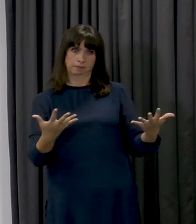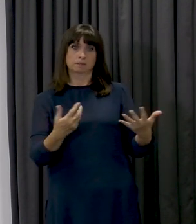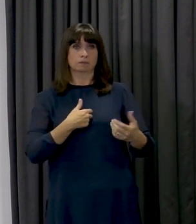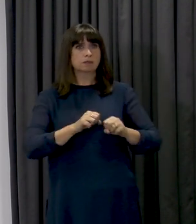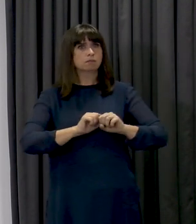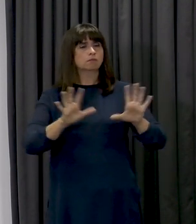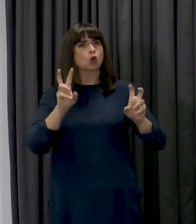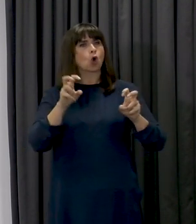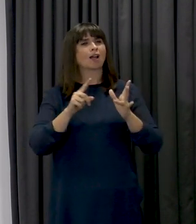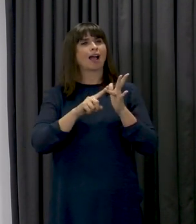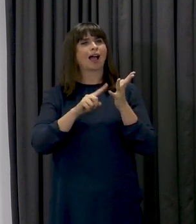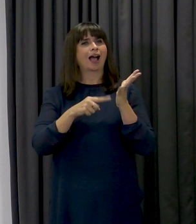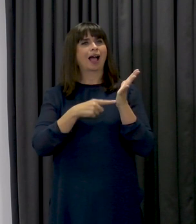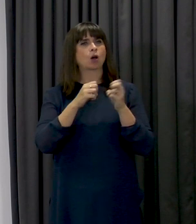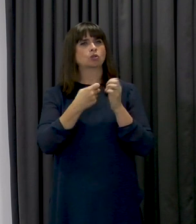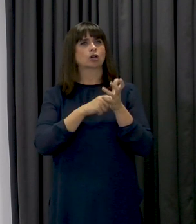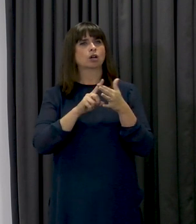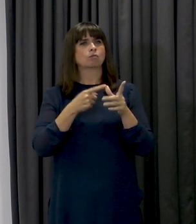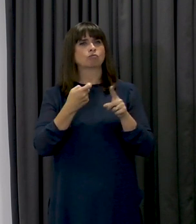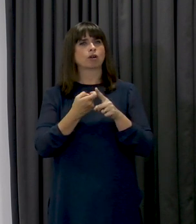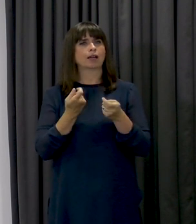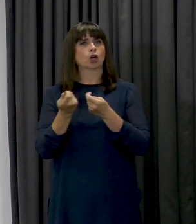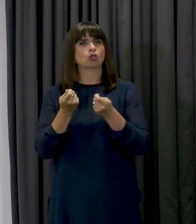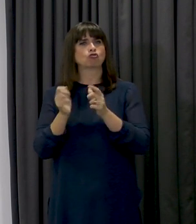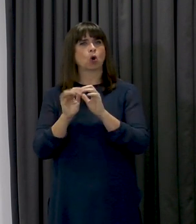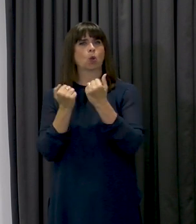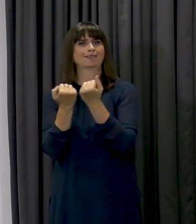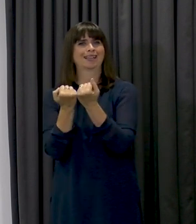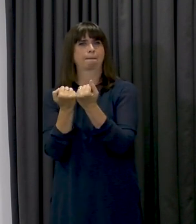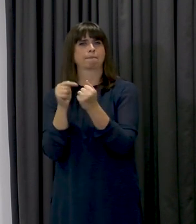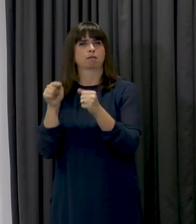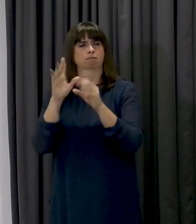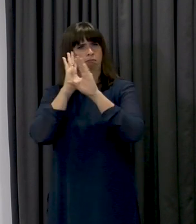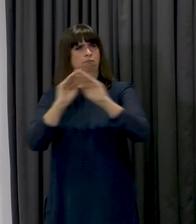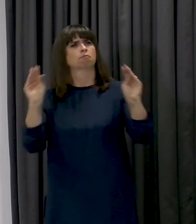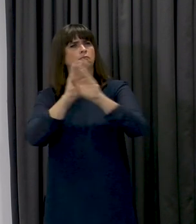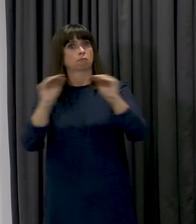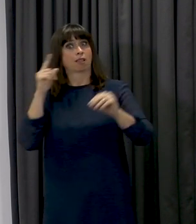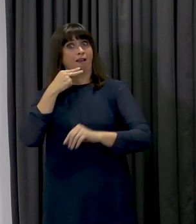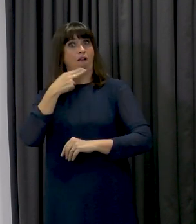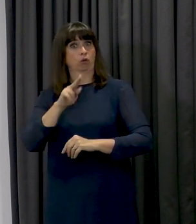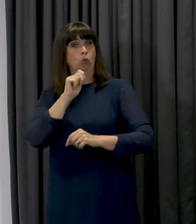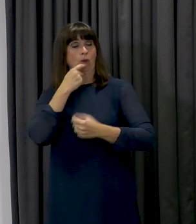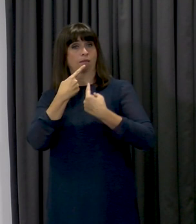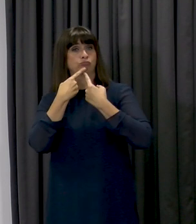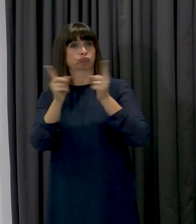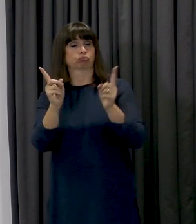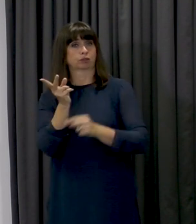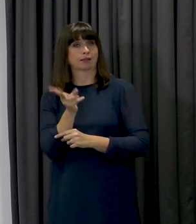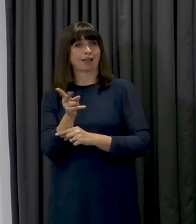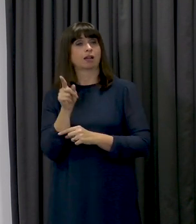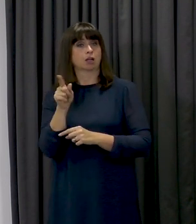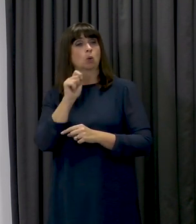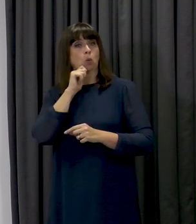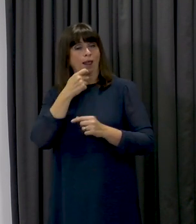public through the outbreak control team. I believe that they will be making a further public statement this afternoon, and that they will be